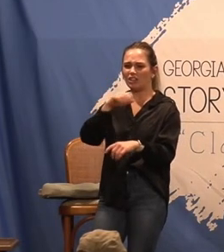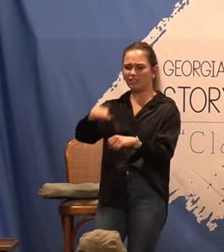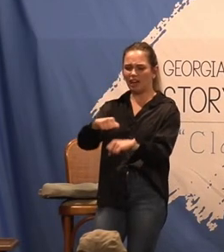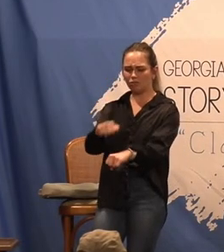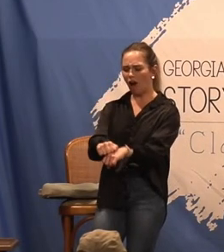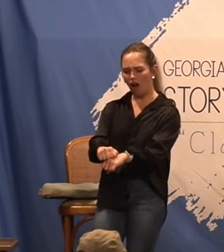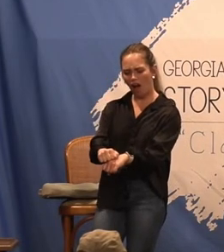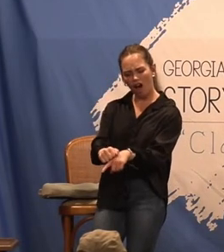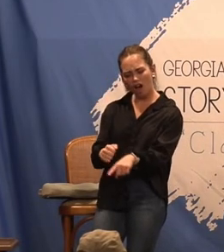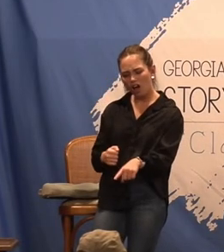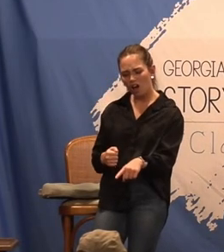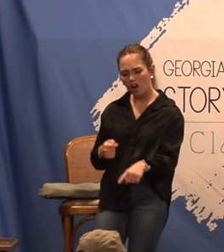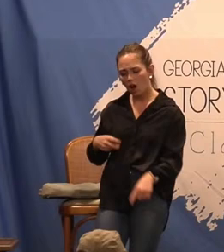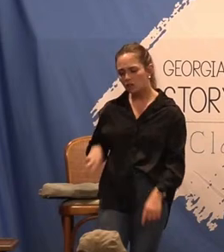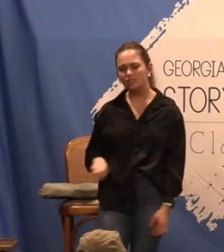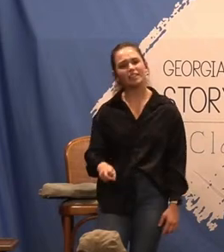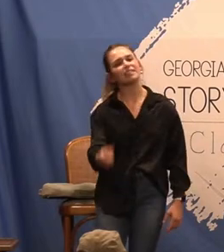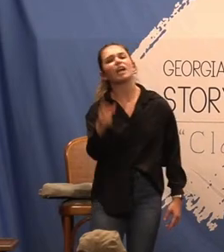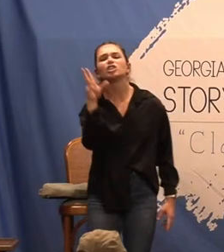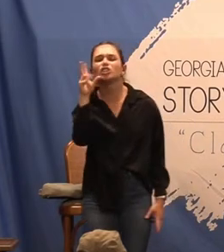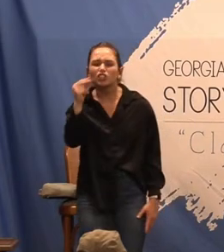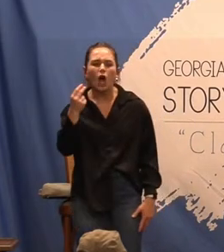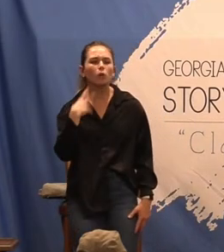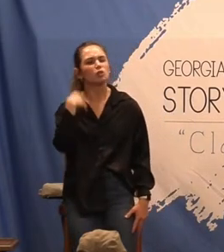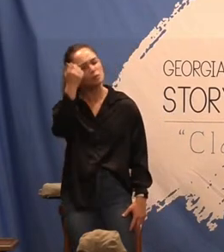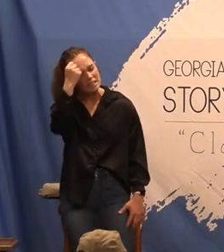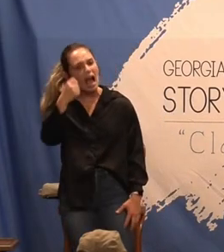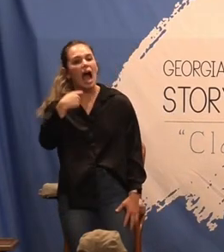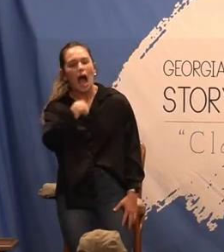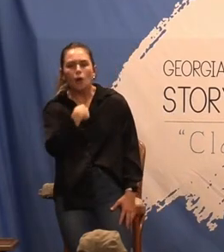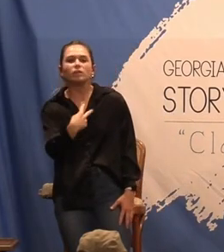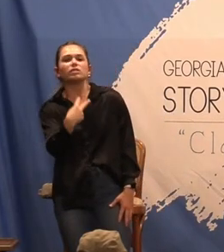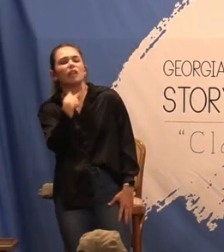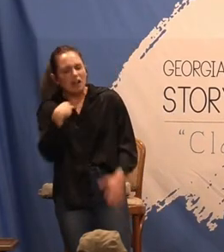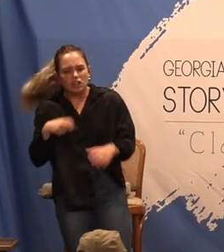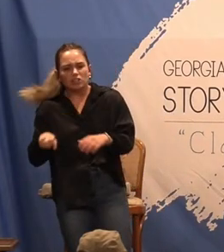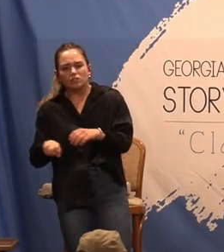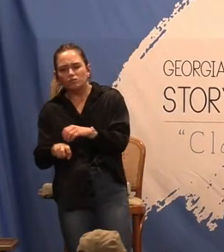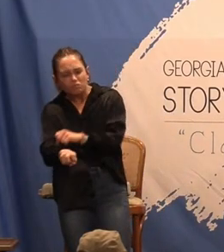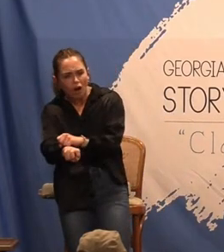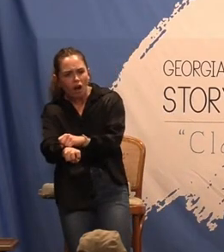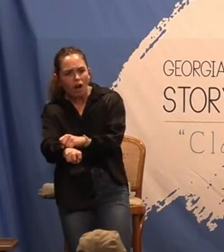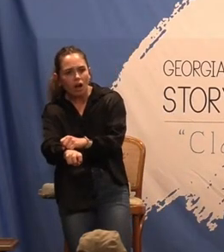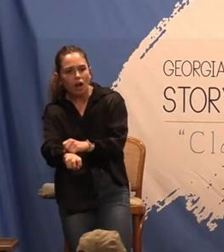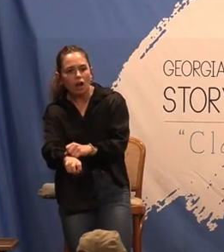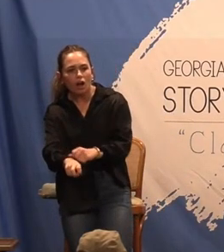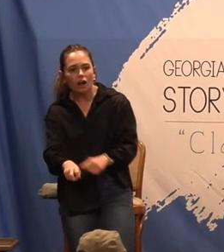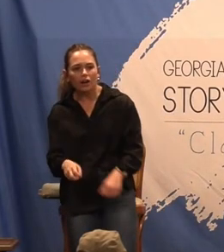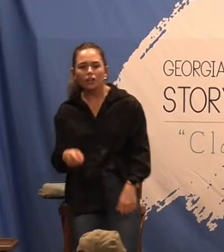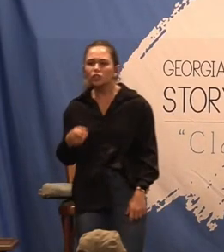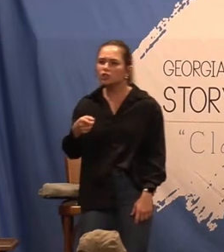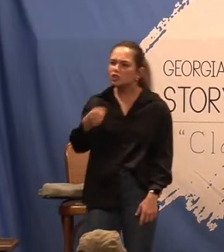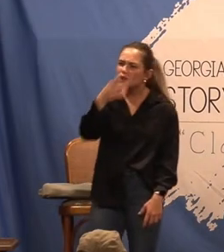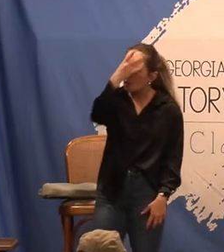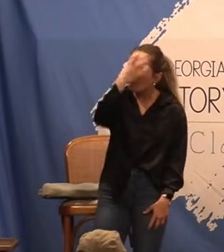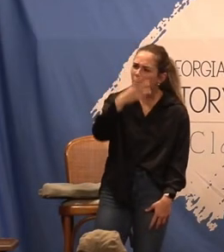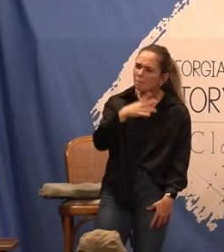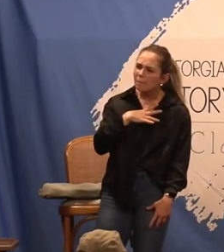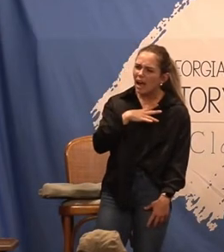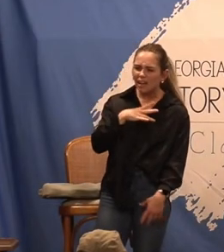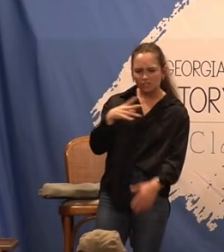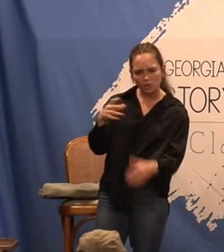rock. Snake said, no, you idiot, I was under the rock. You and man were under the